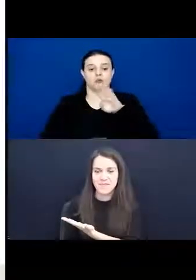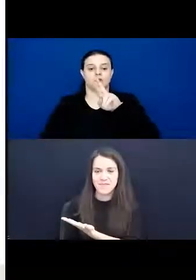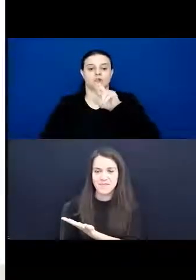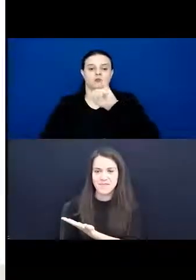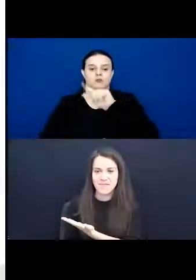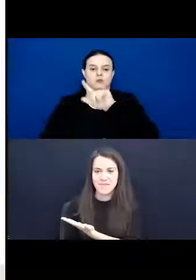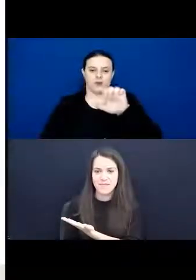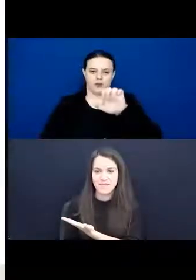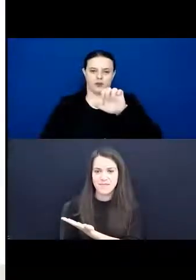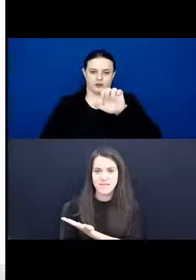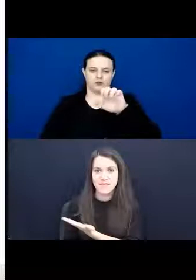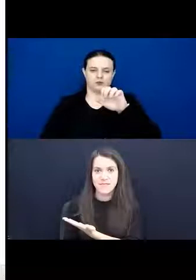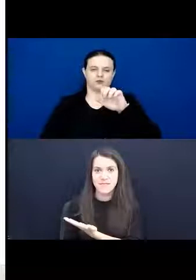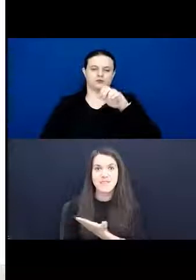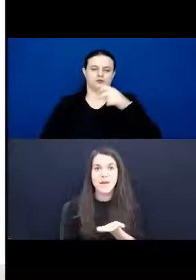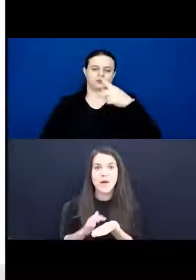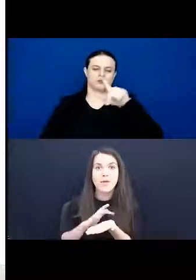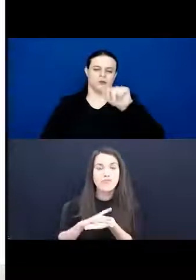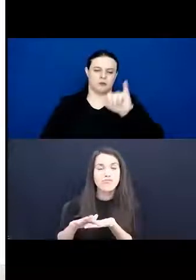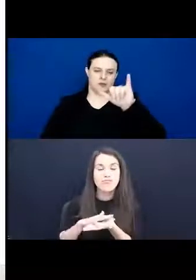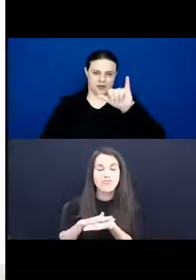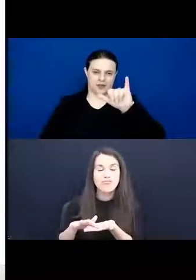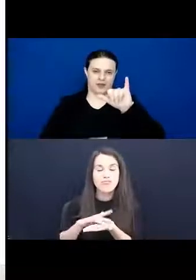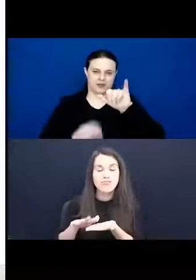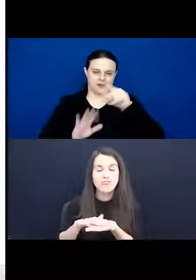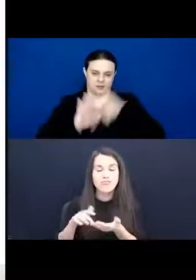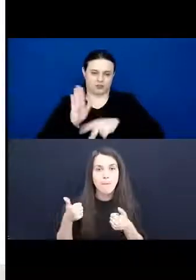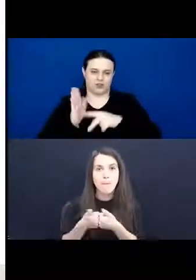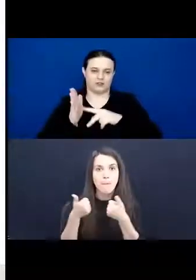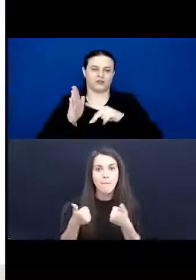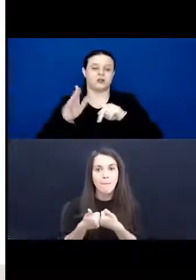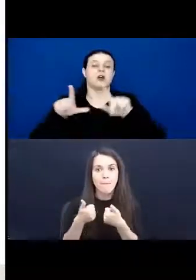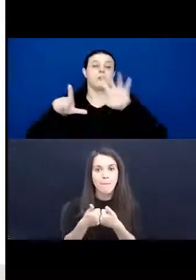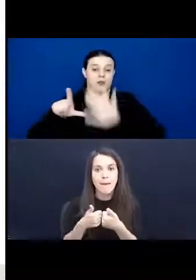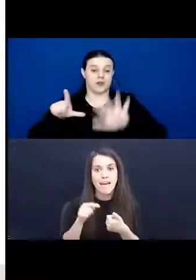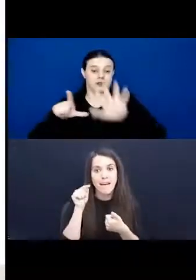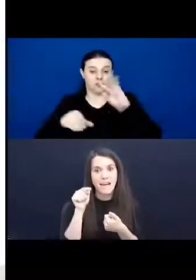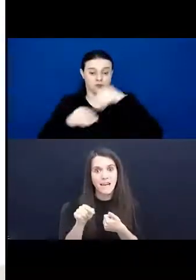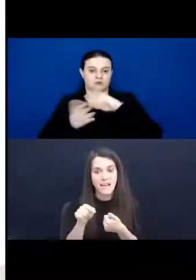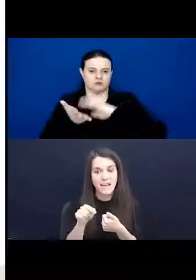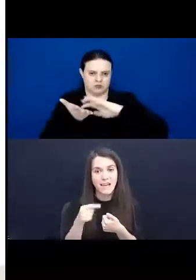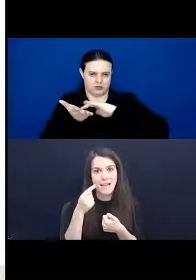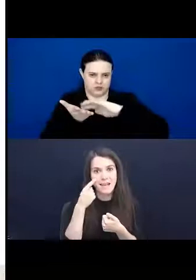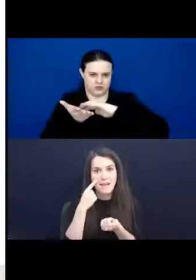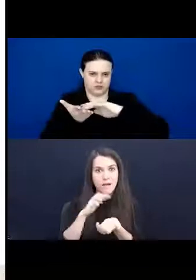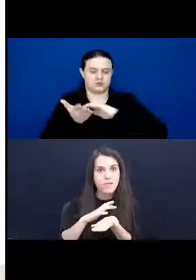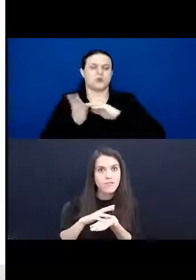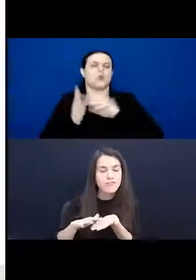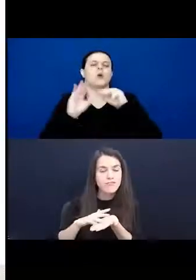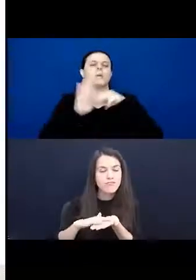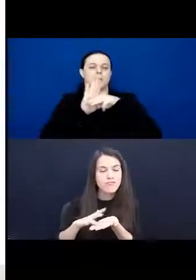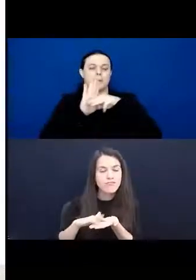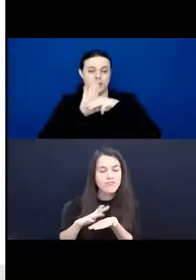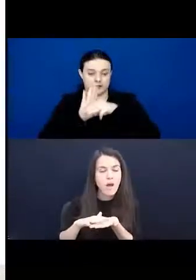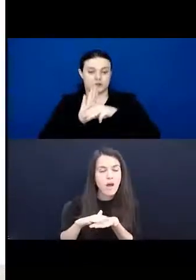So the Braille Play platform is based on VBraille, which is a method for